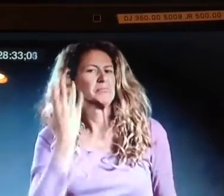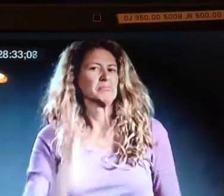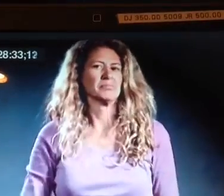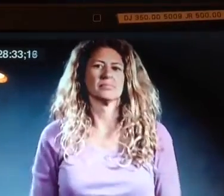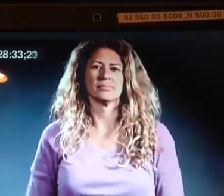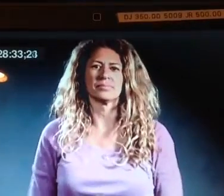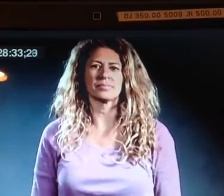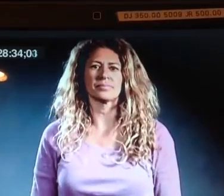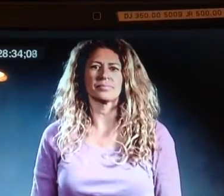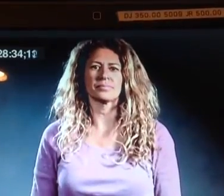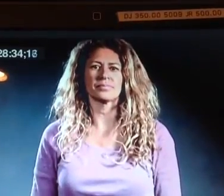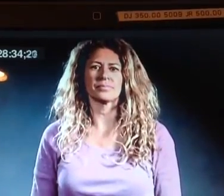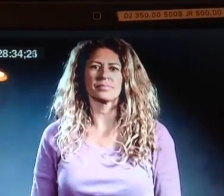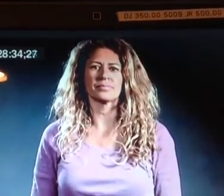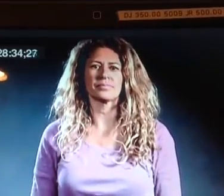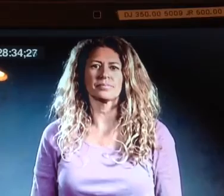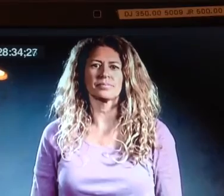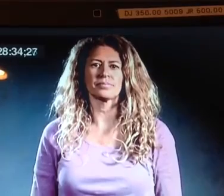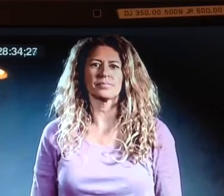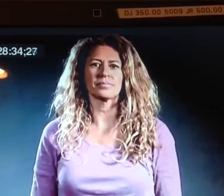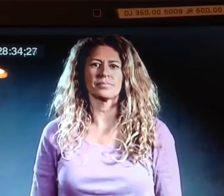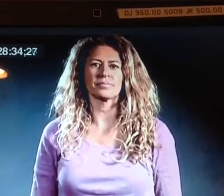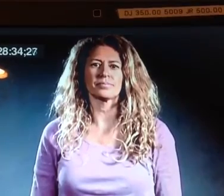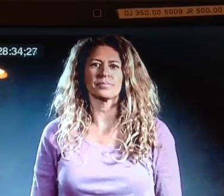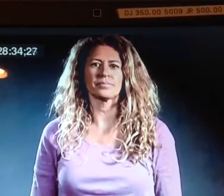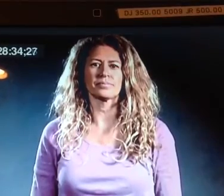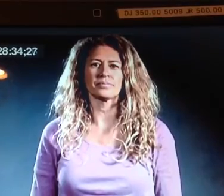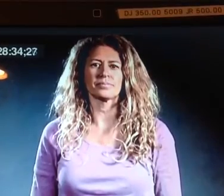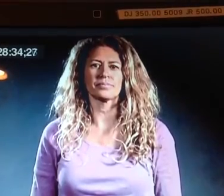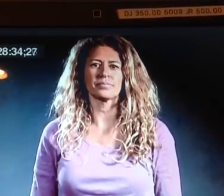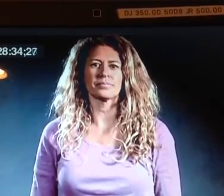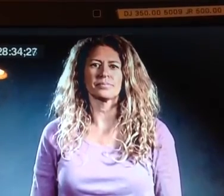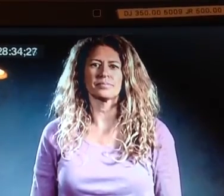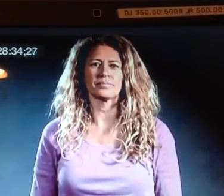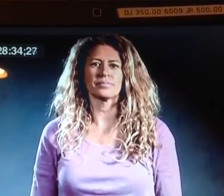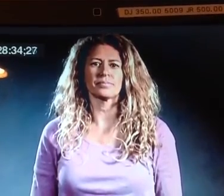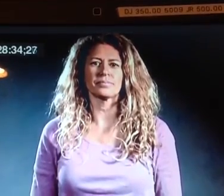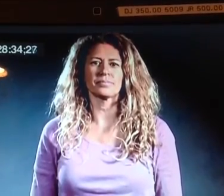And hopefully next year I will have a successful garden. We'll see.